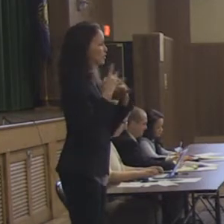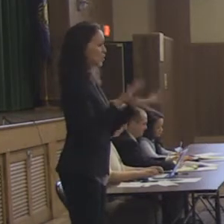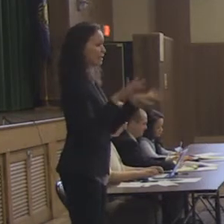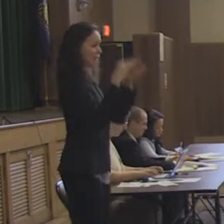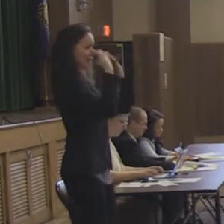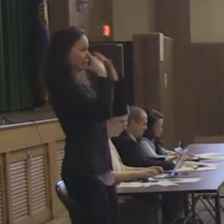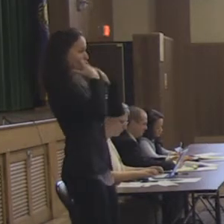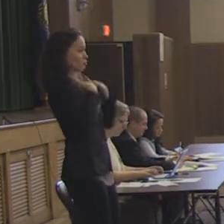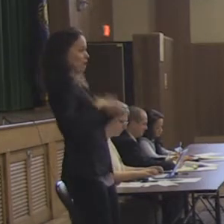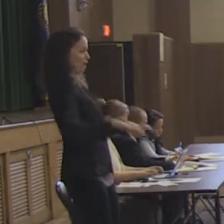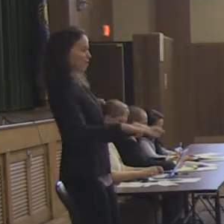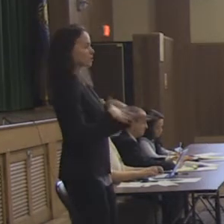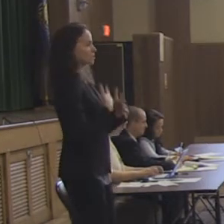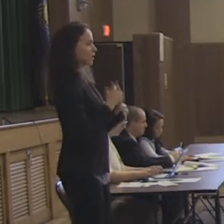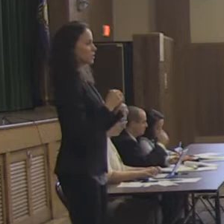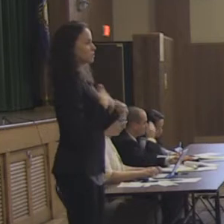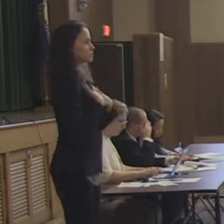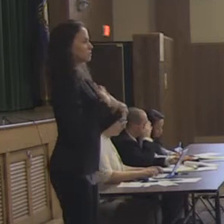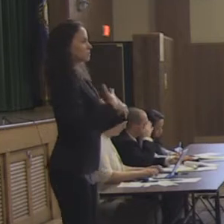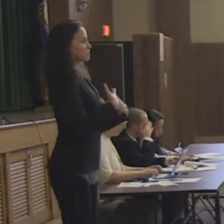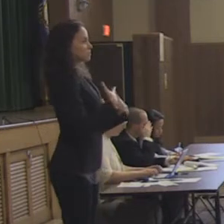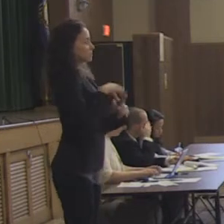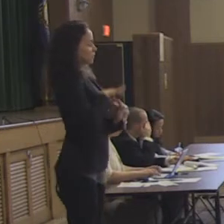Yeah. Anyway,